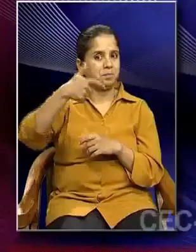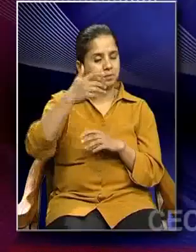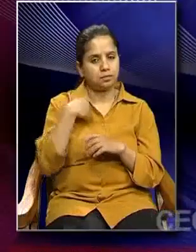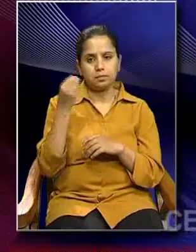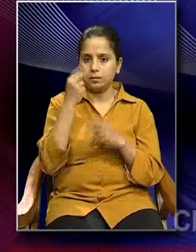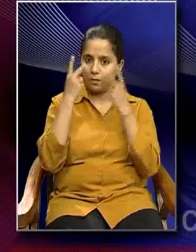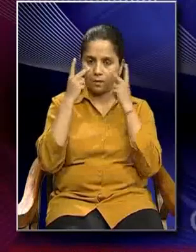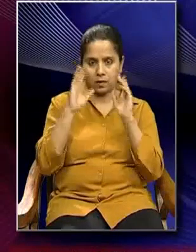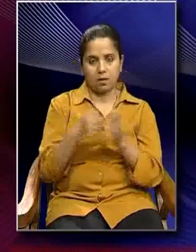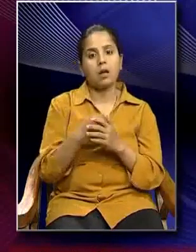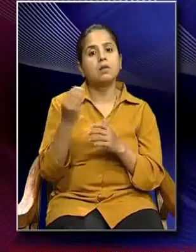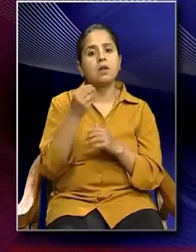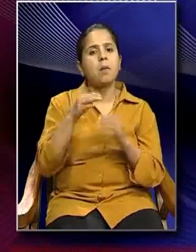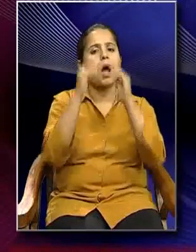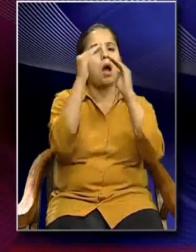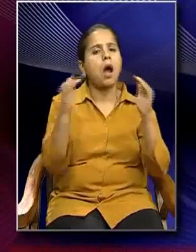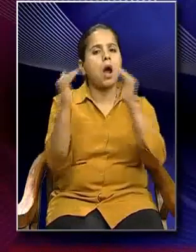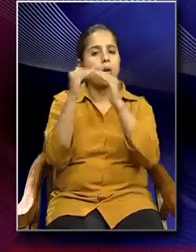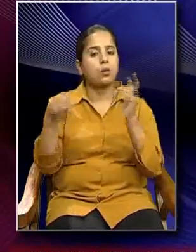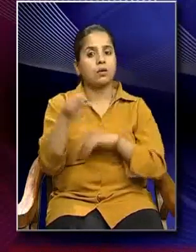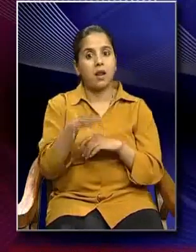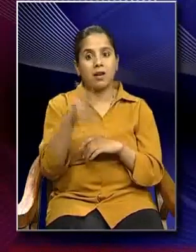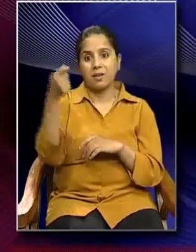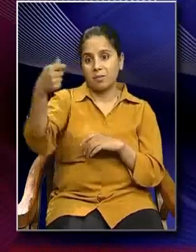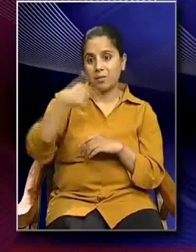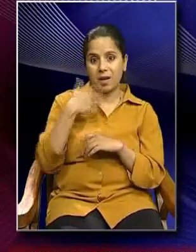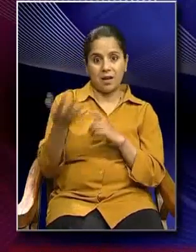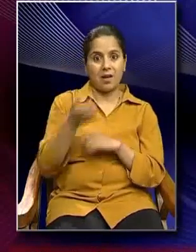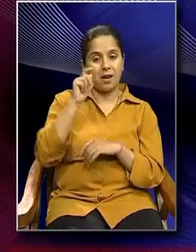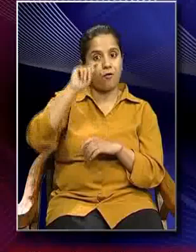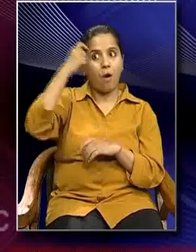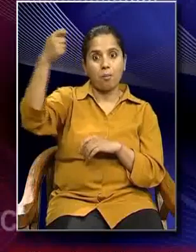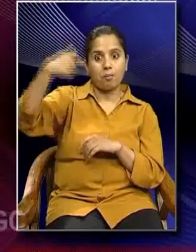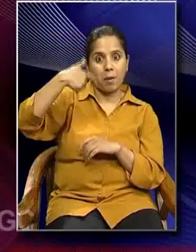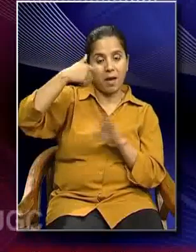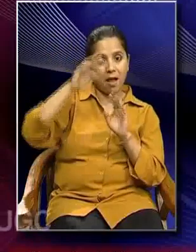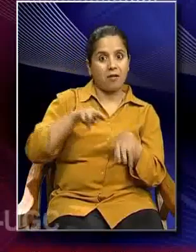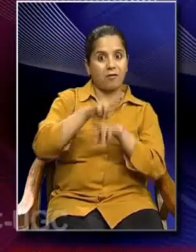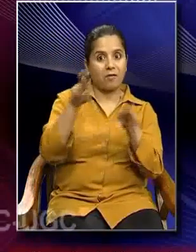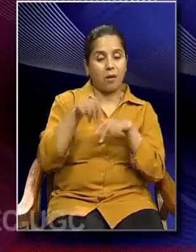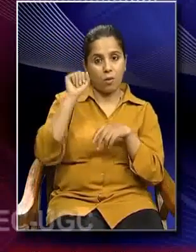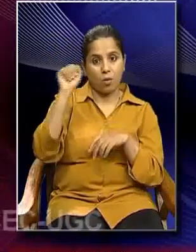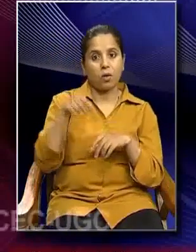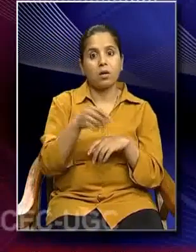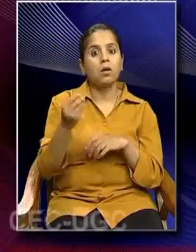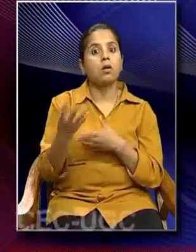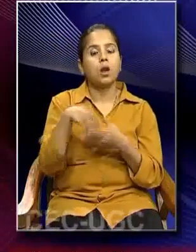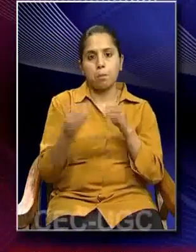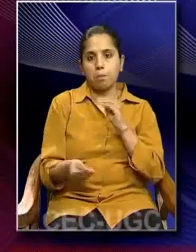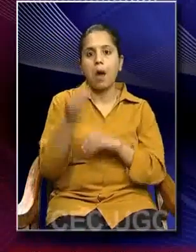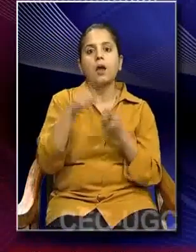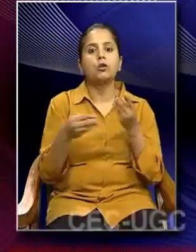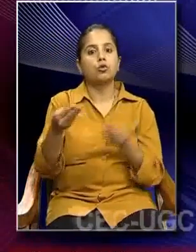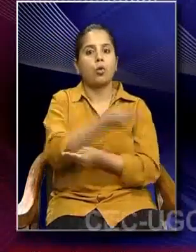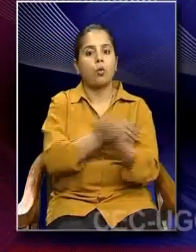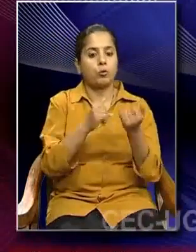that some of the households which are receiving these remittances from abroad through their family members are improving economically,